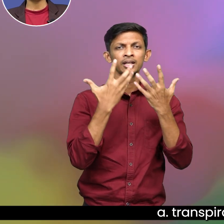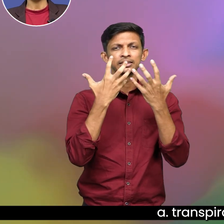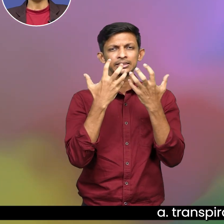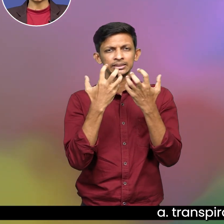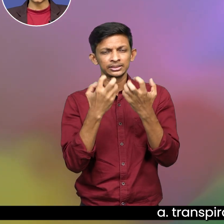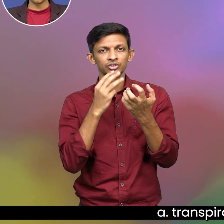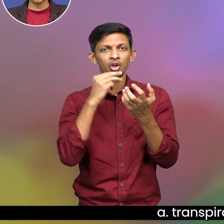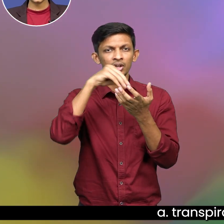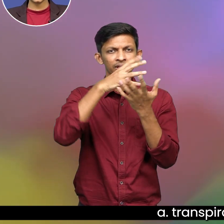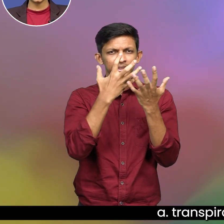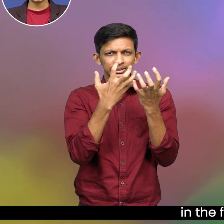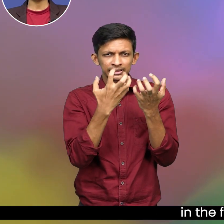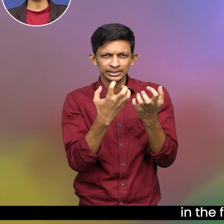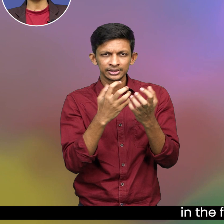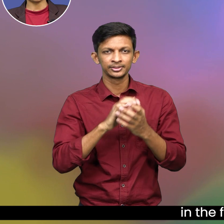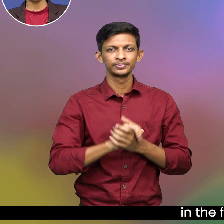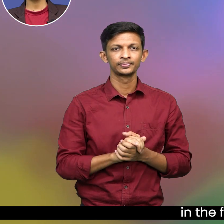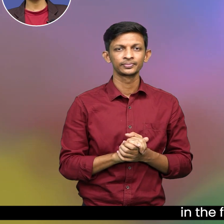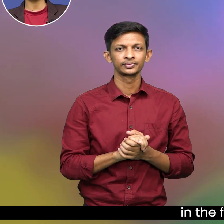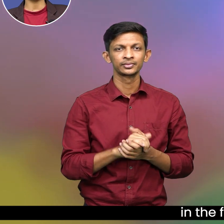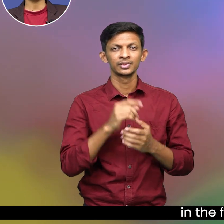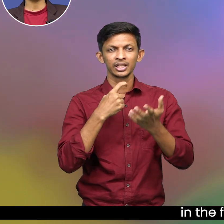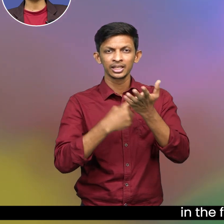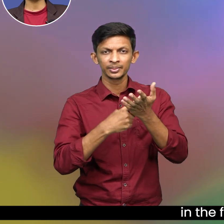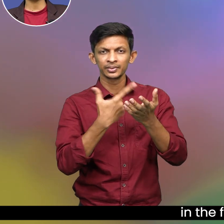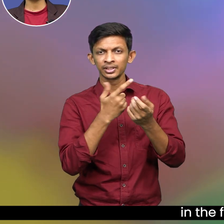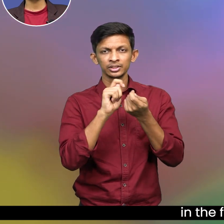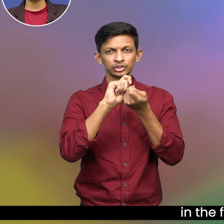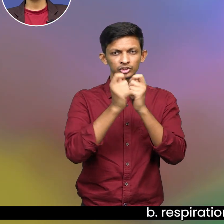transpiration, loss of water in the form of vapor;